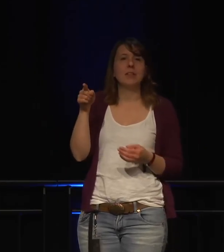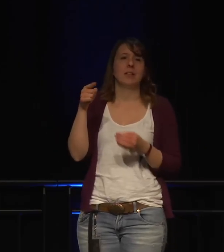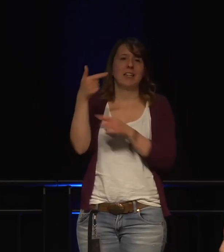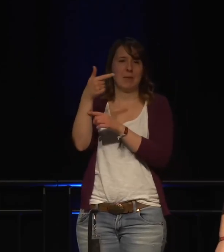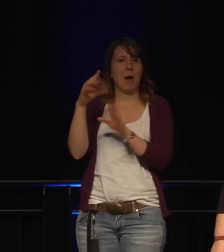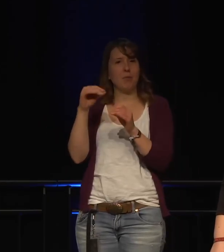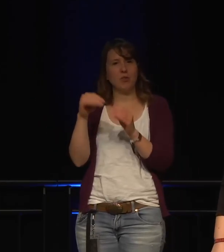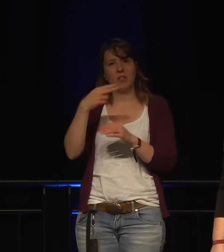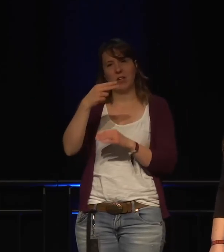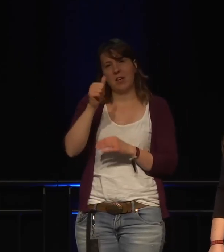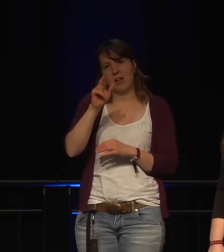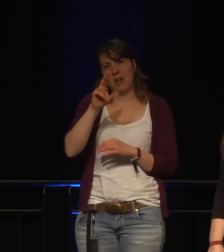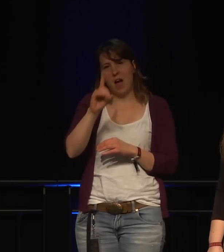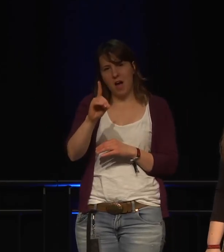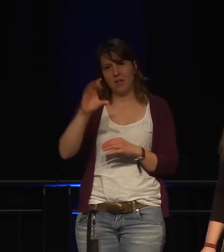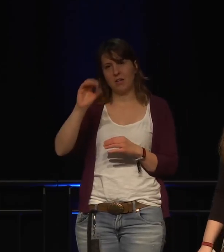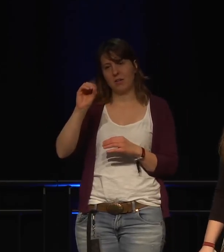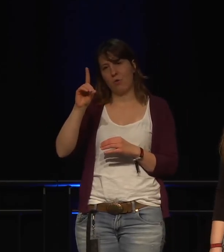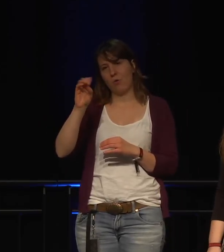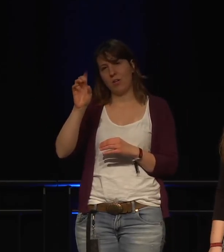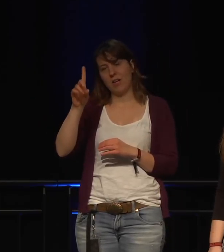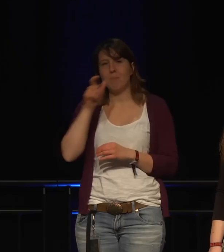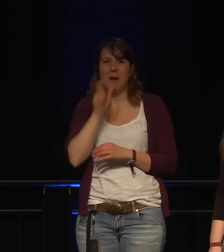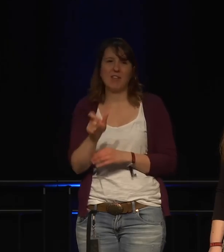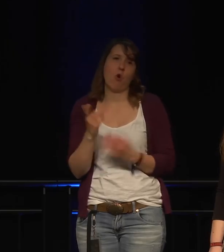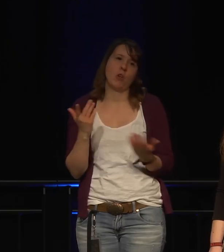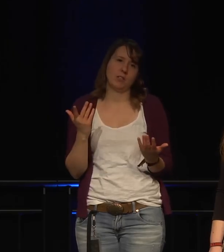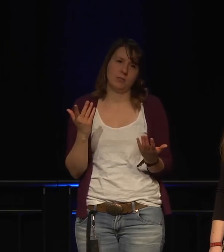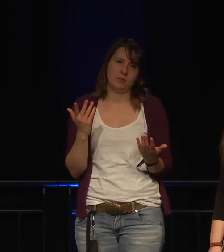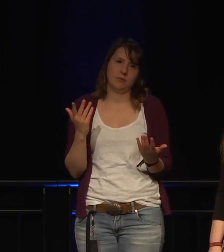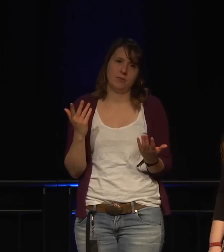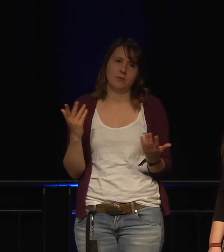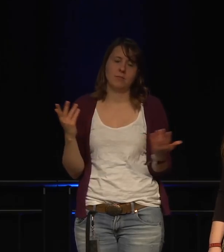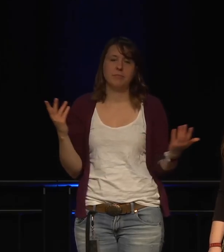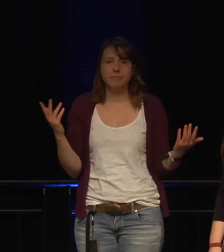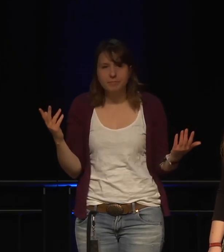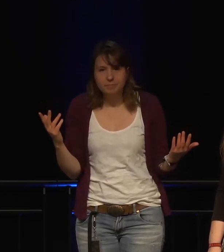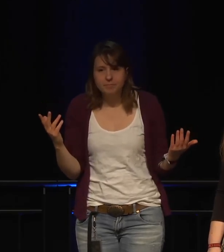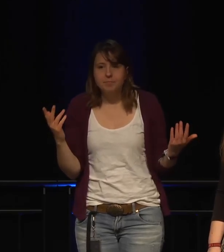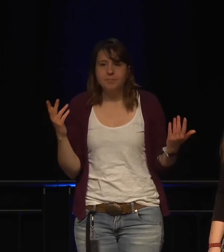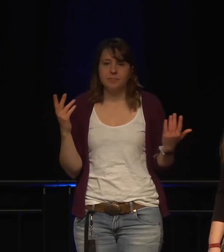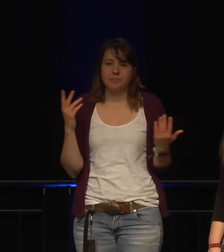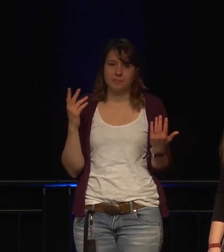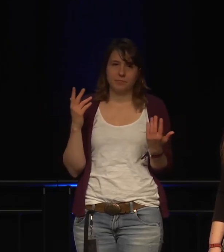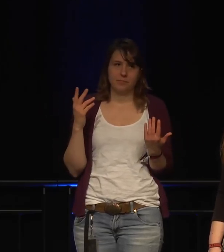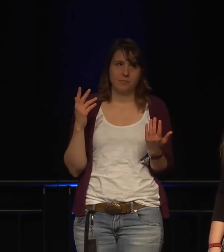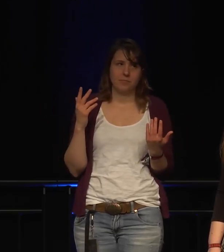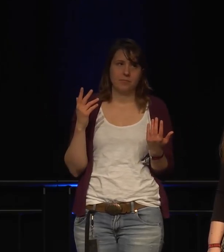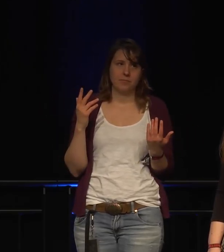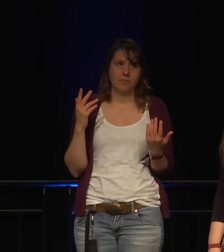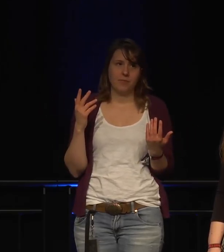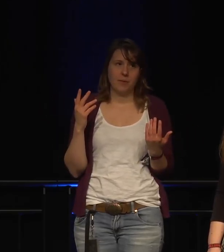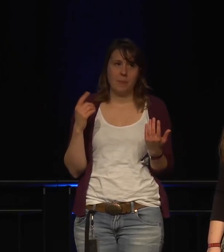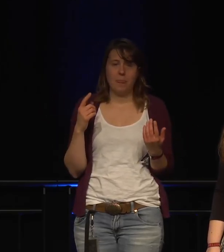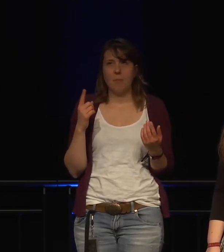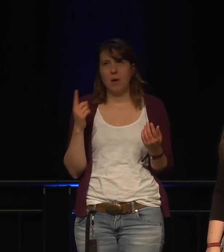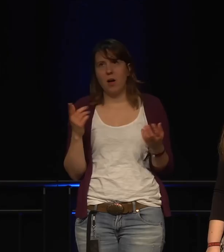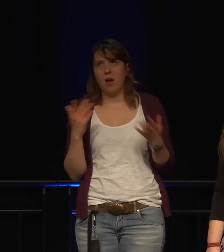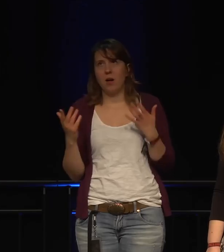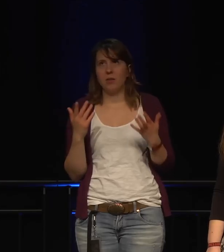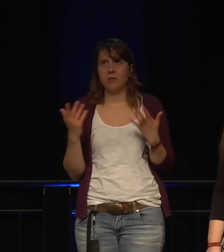is kind of useless when it doesn't have security and doesn't really show the picture. And the problem with this camera